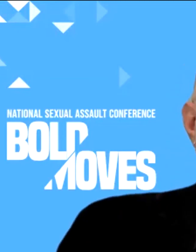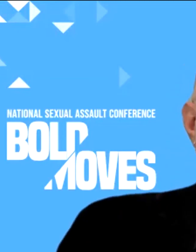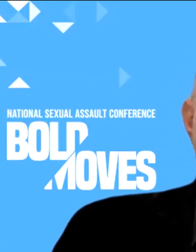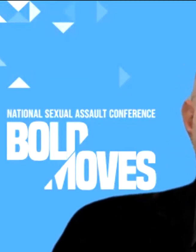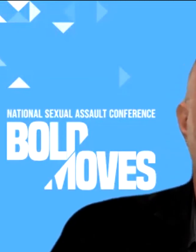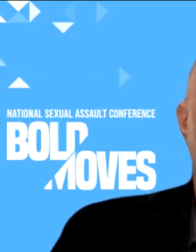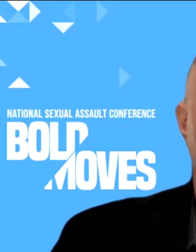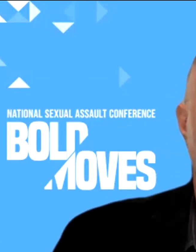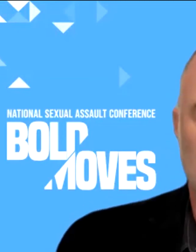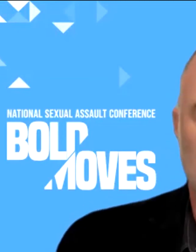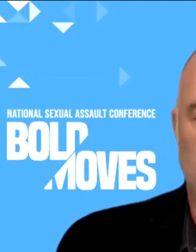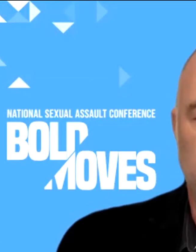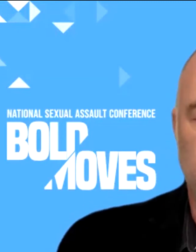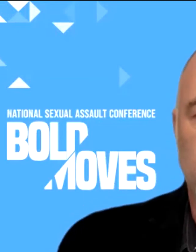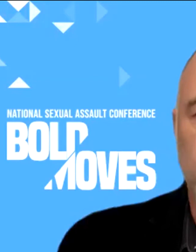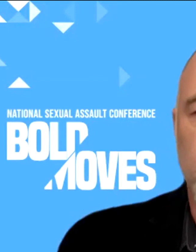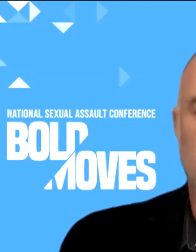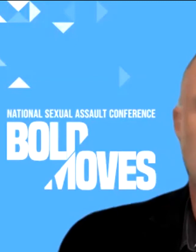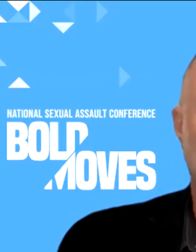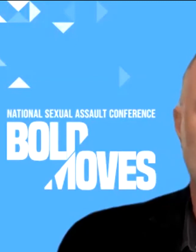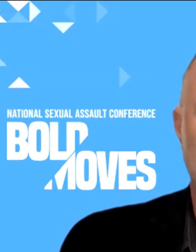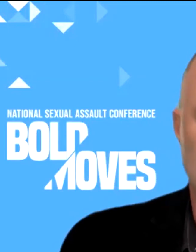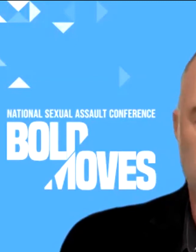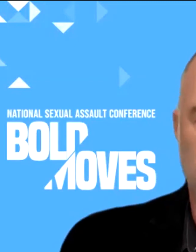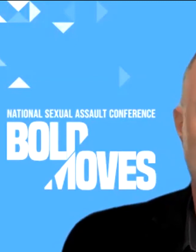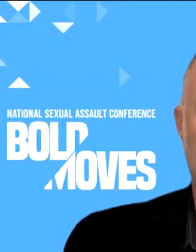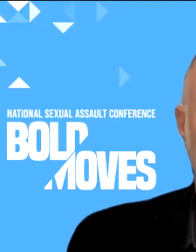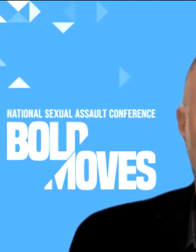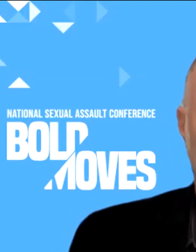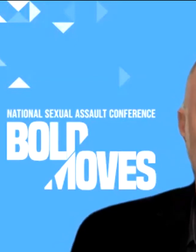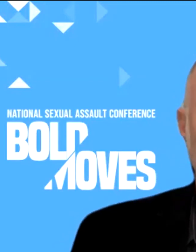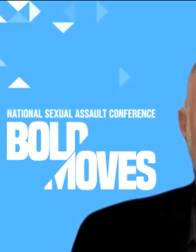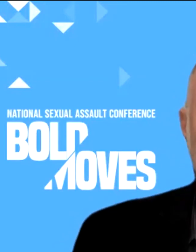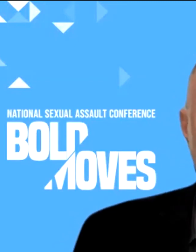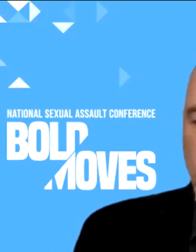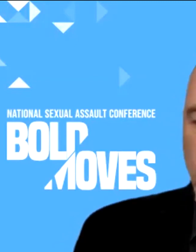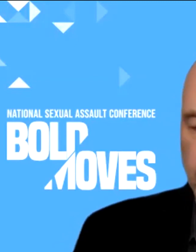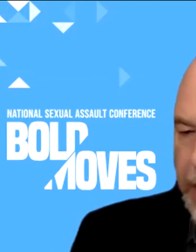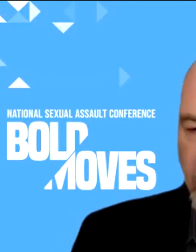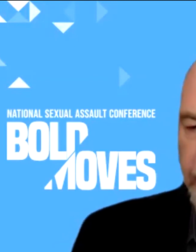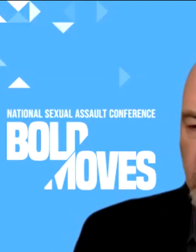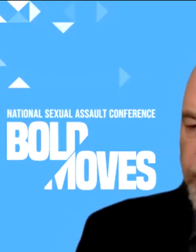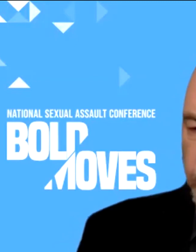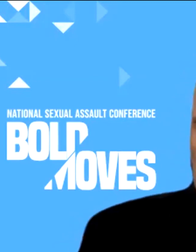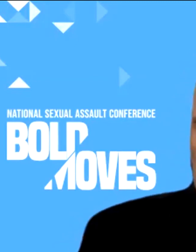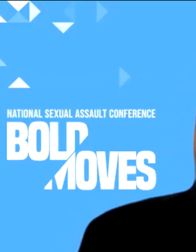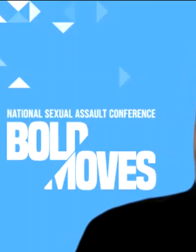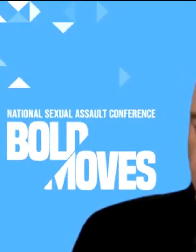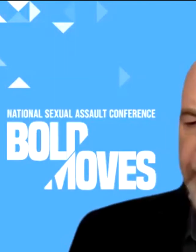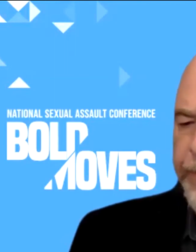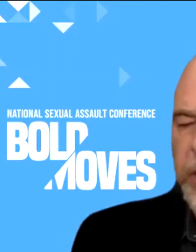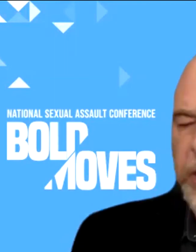and by the way, that was an incredible beginning keynote by Farah that I have to follow, but I'm gonna plunge